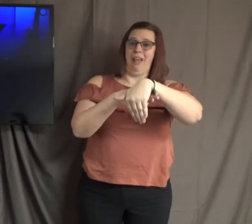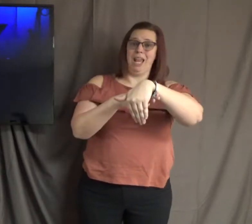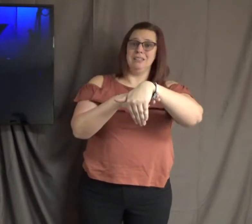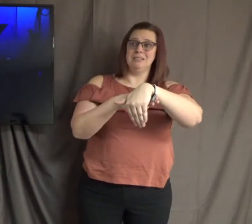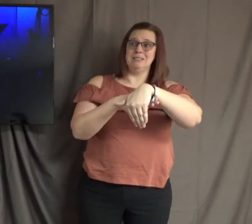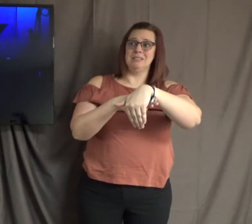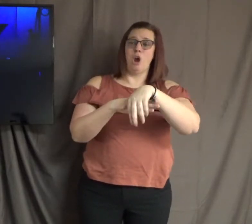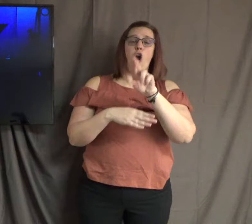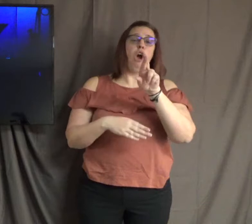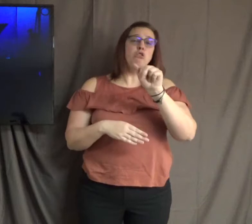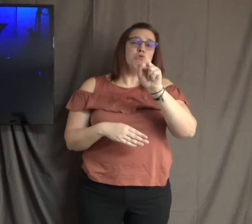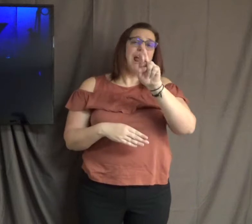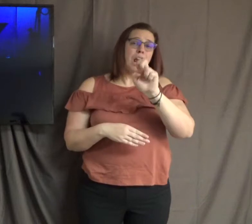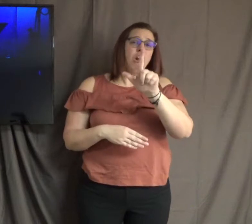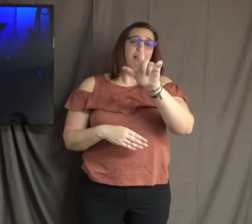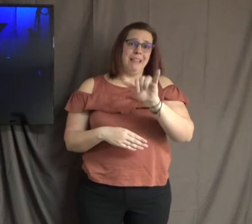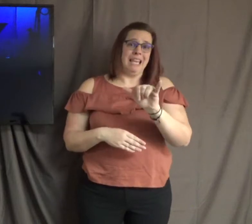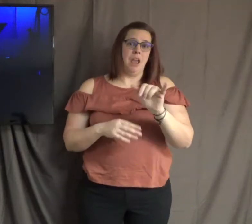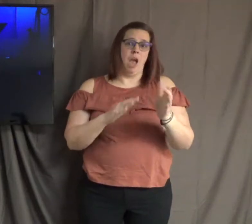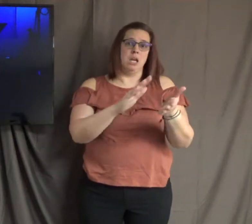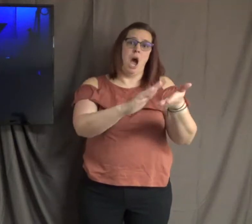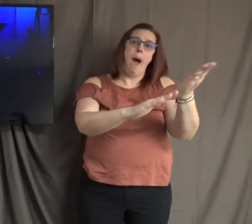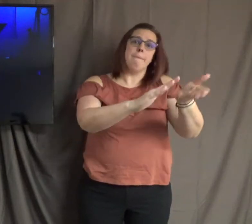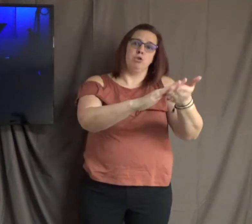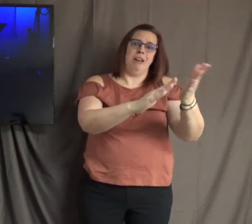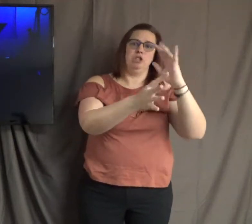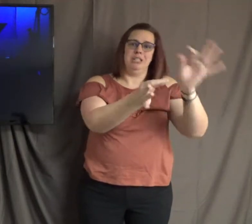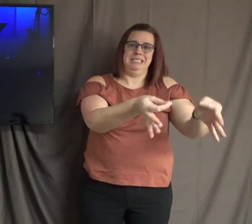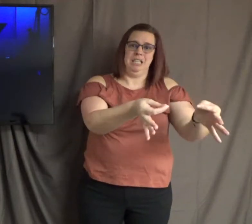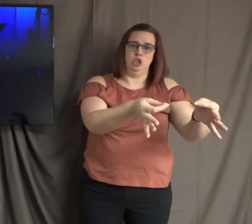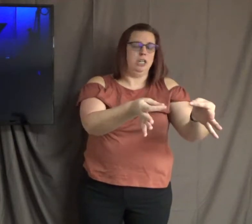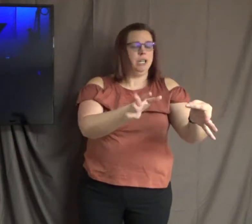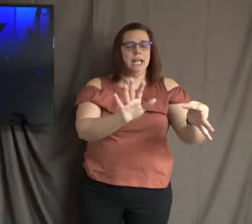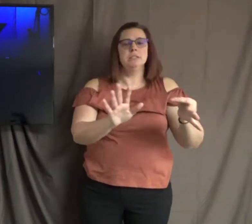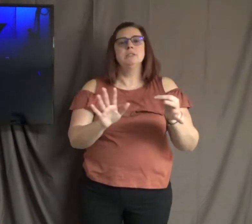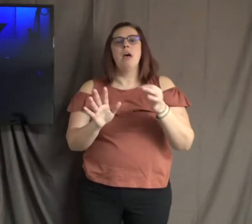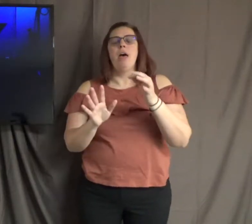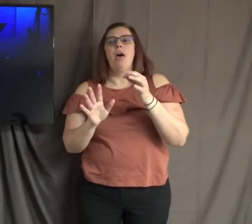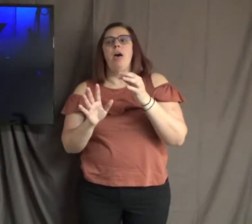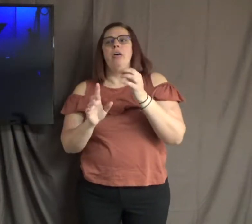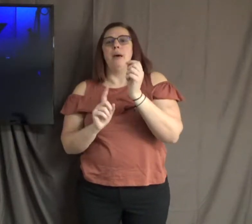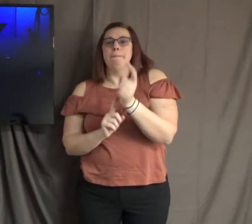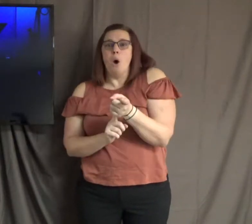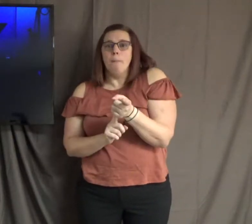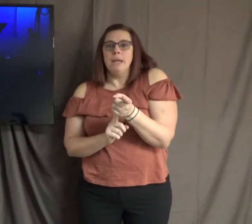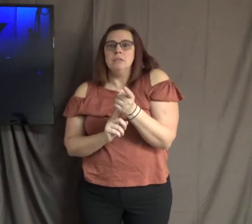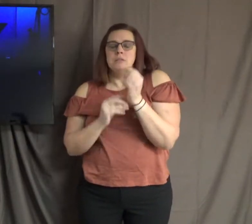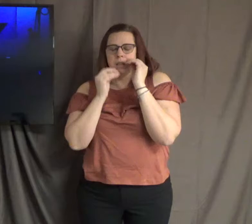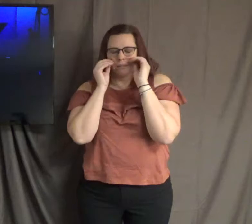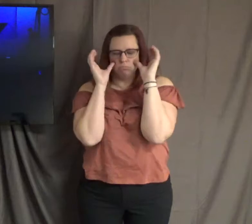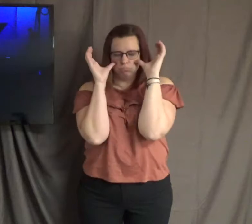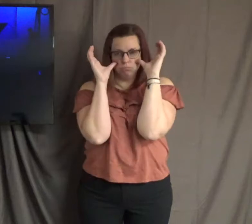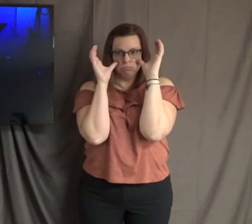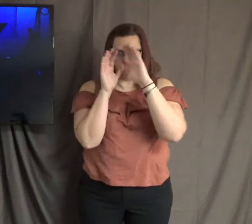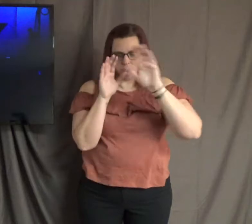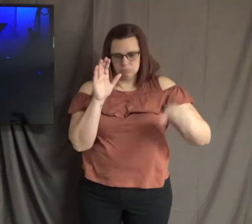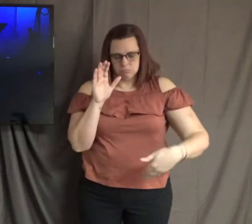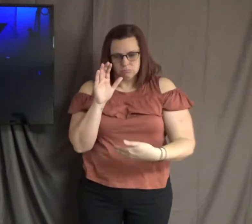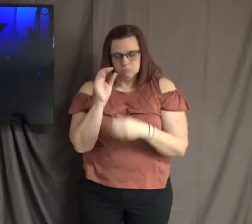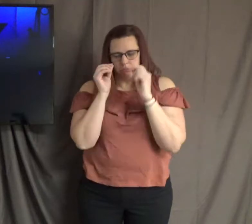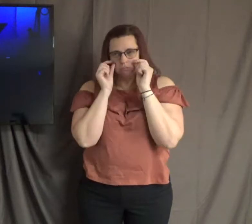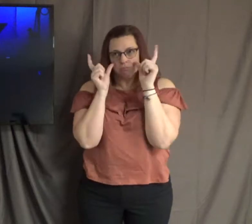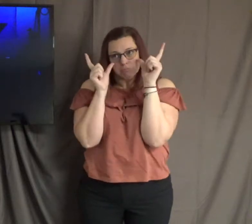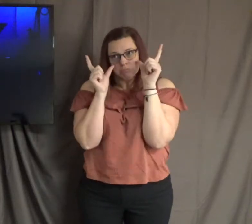decision that keeps me up. It's that moment where I knew I could have been a little kinder. It's that moment where